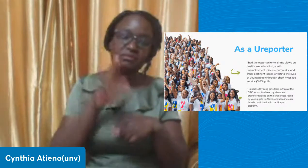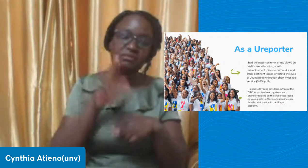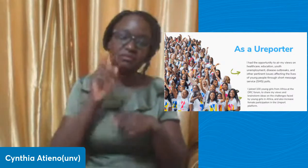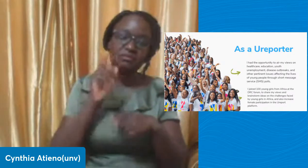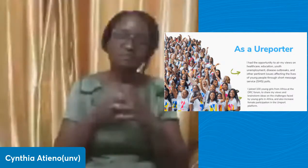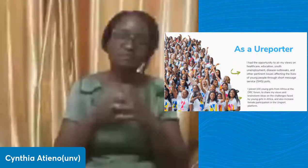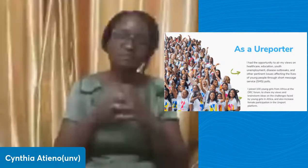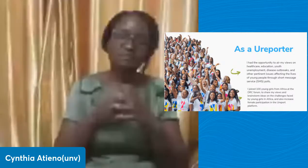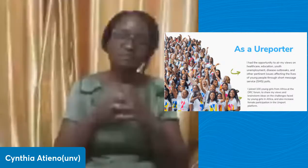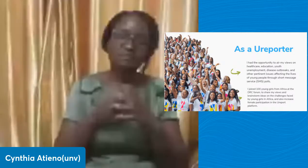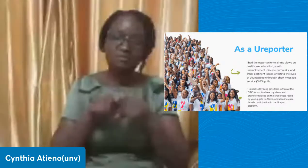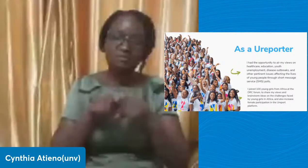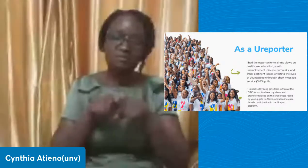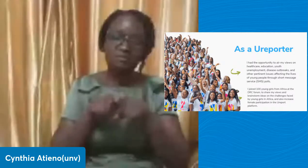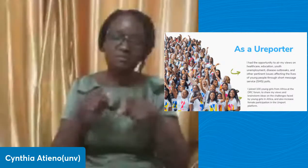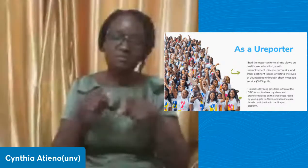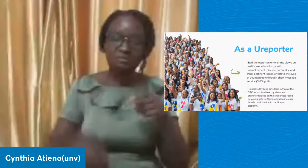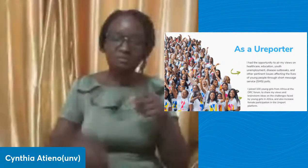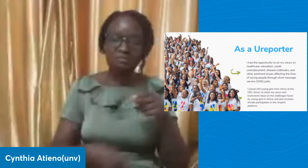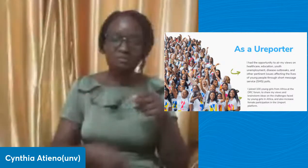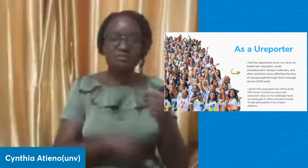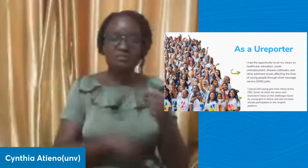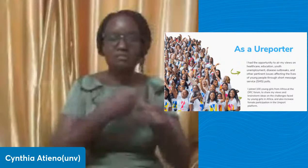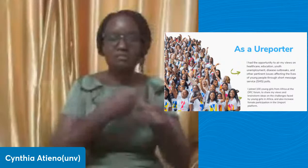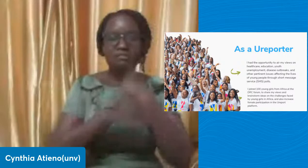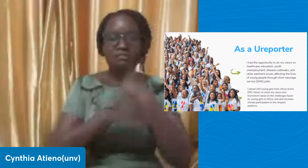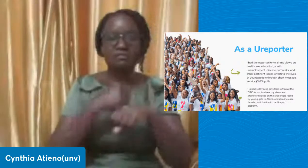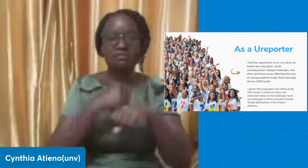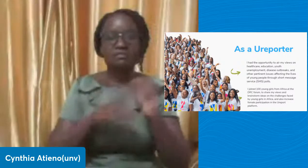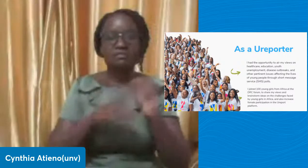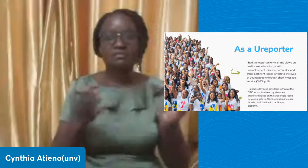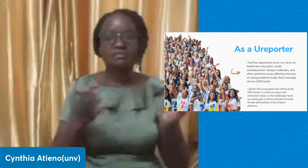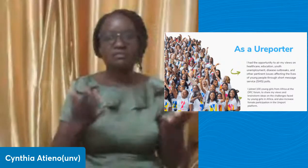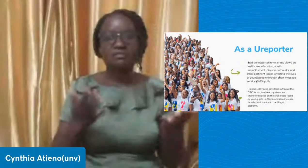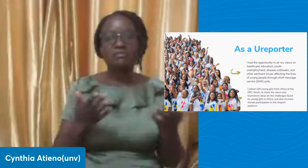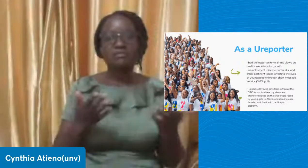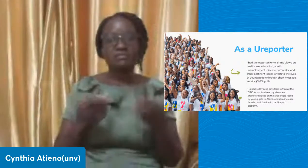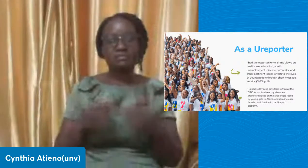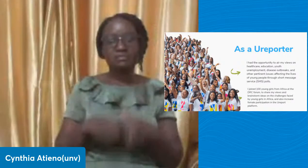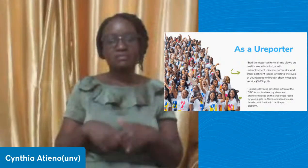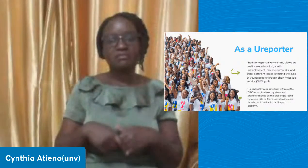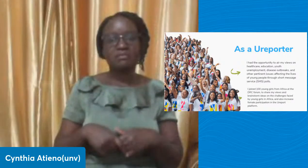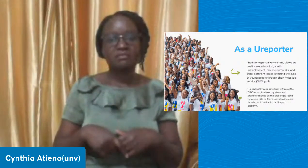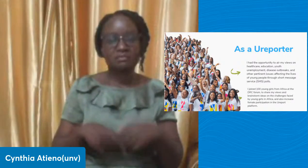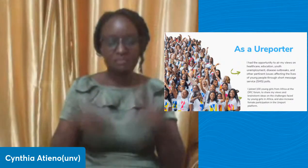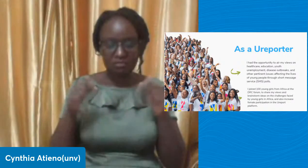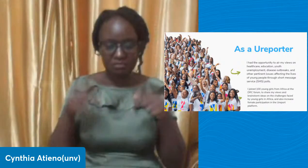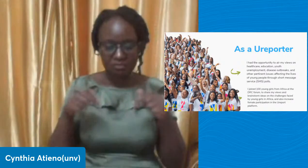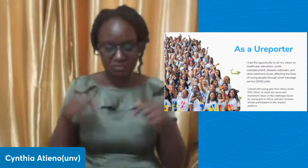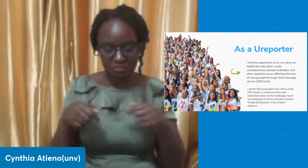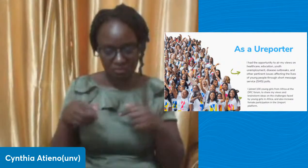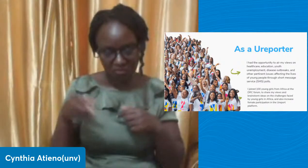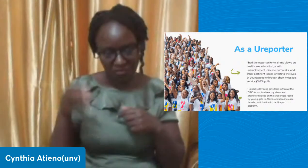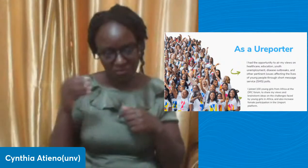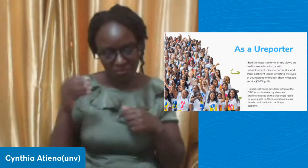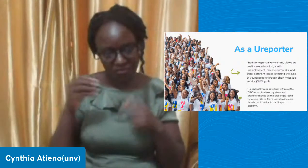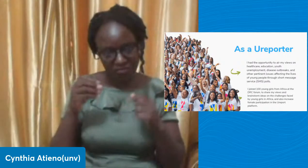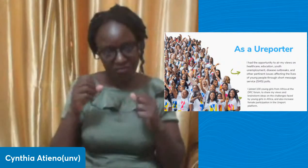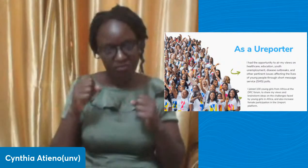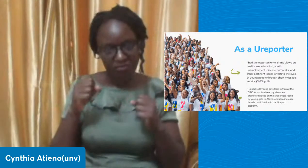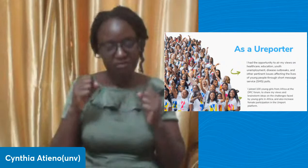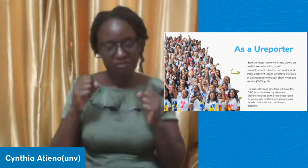Team. This is because this is where young people can key in to volunteer for UNICEF. If you want to